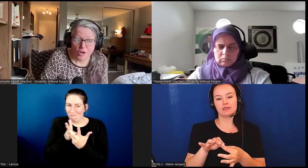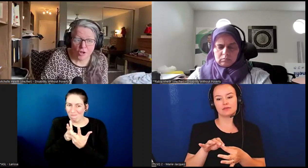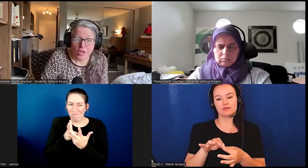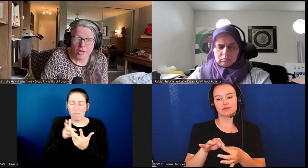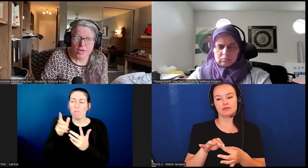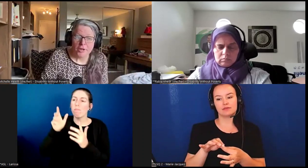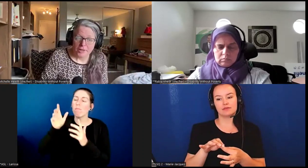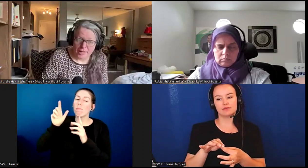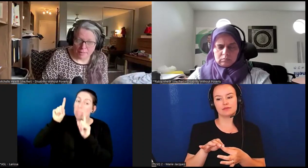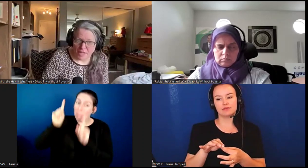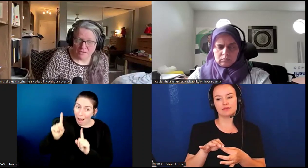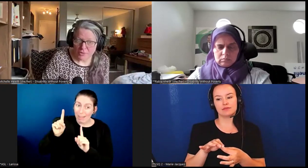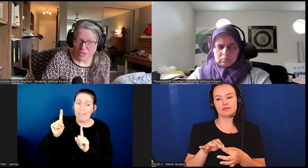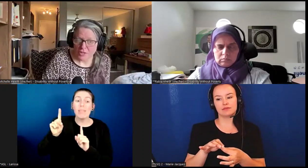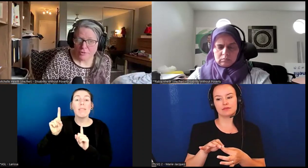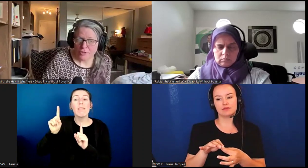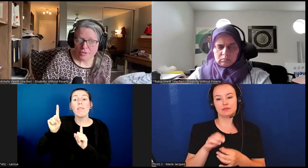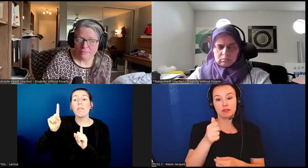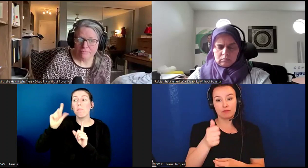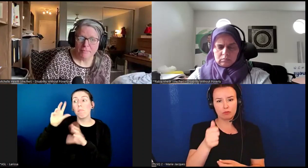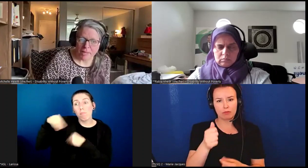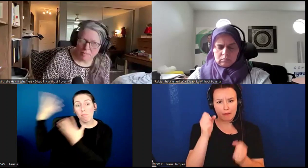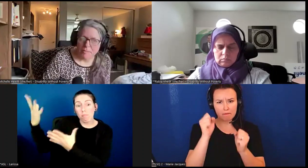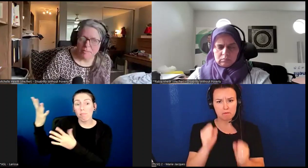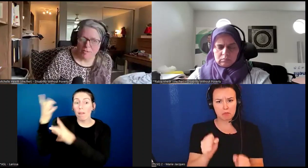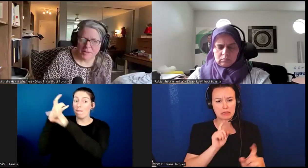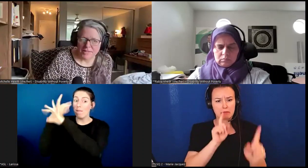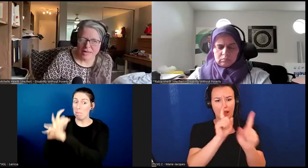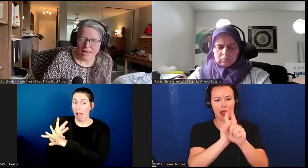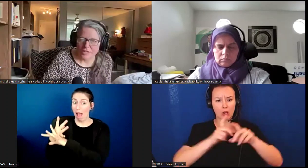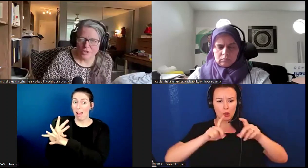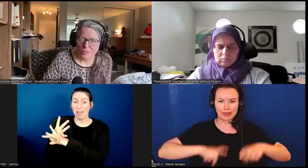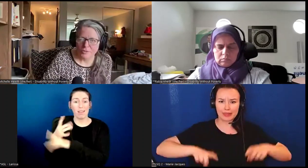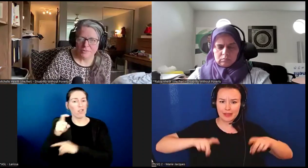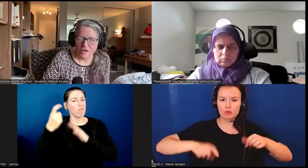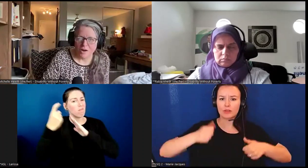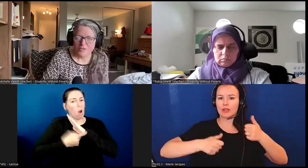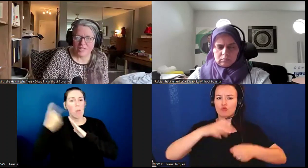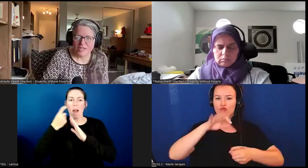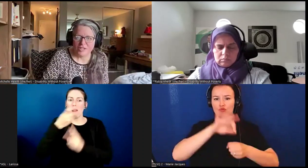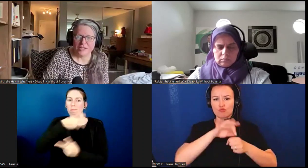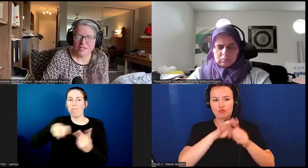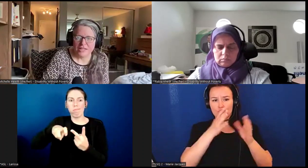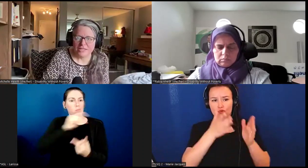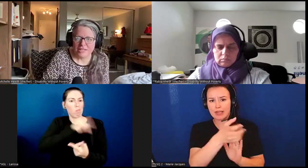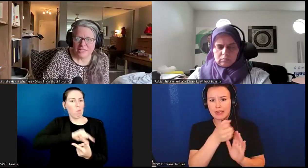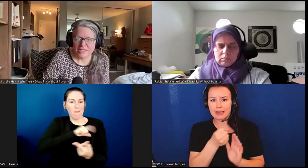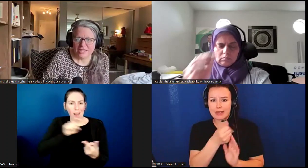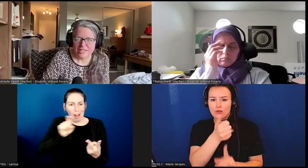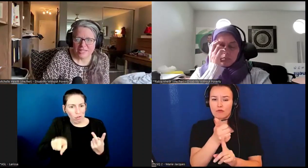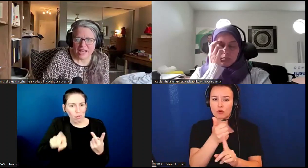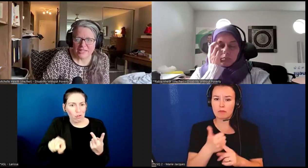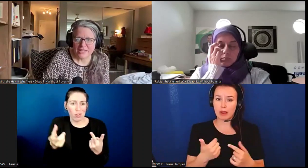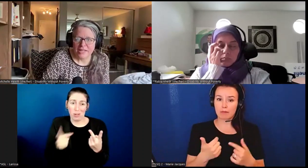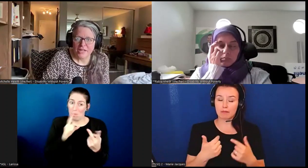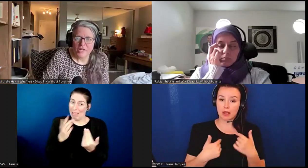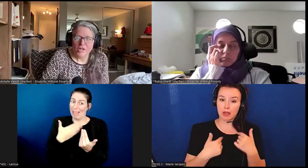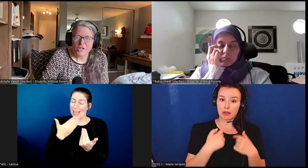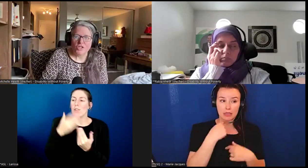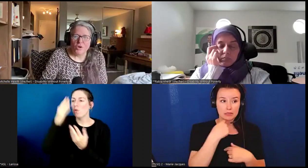it all. Let me give you a solution. Make people automatically eligible. The conversation is as easy as